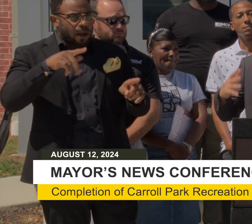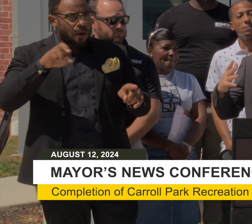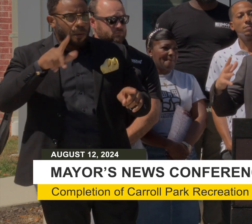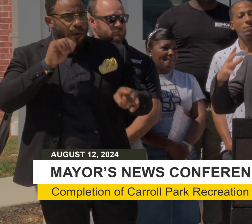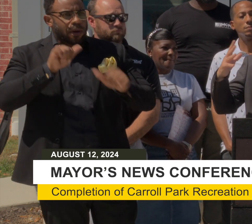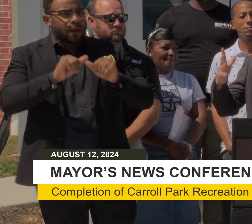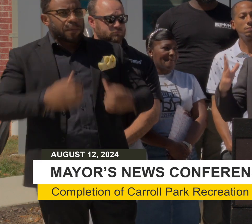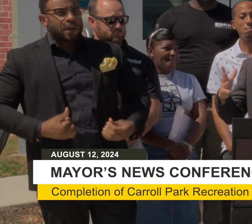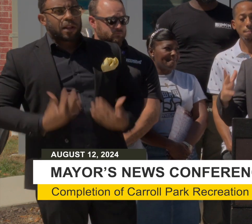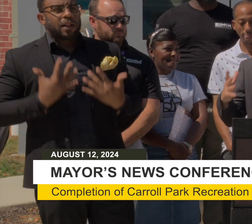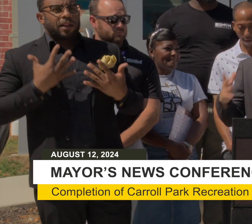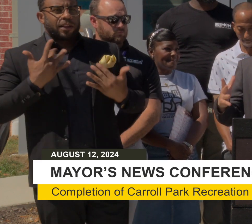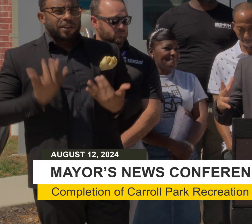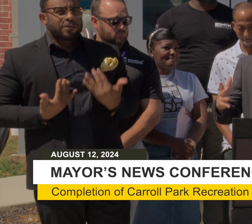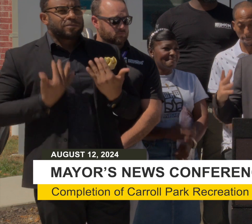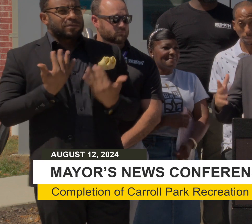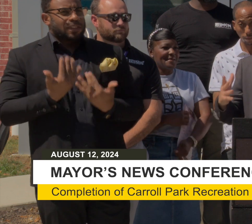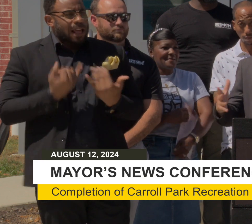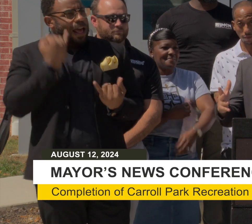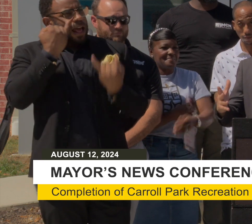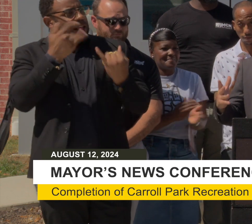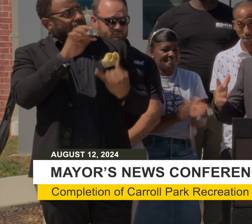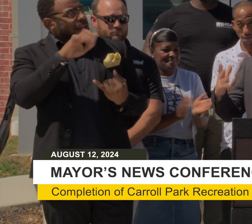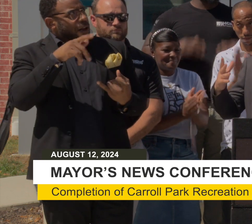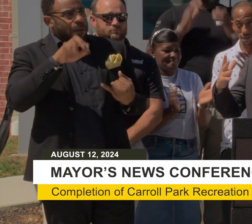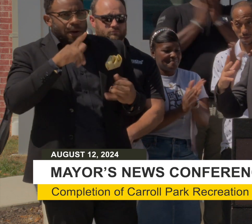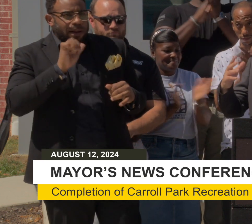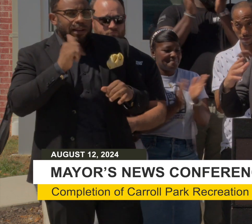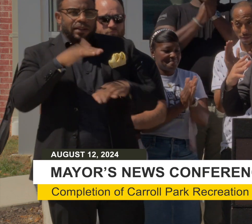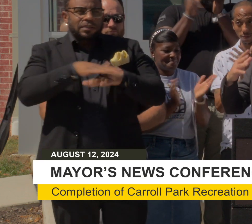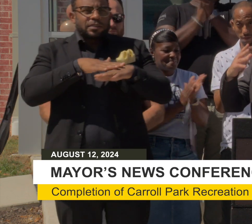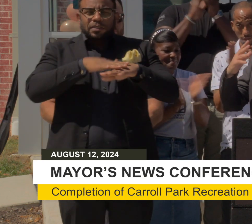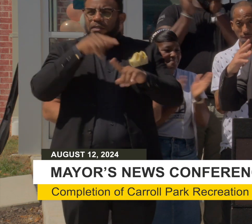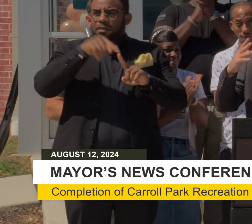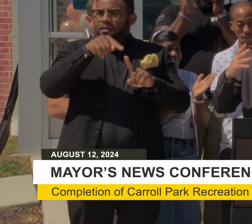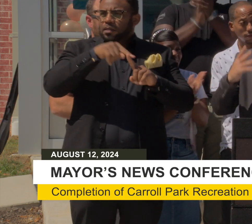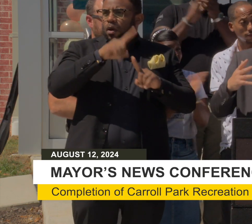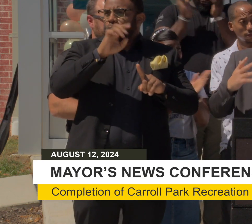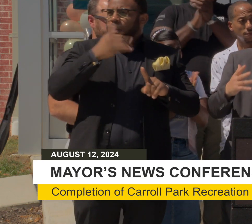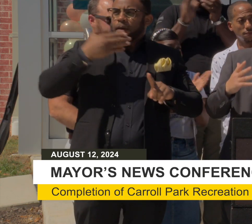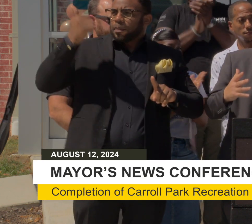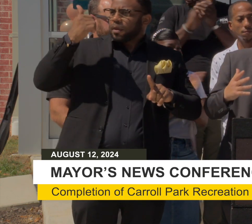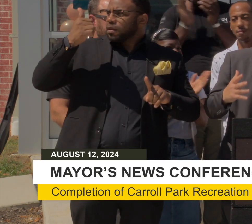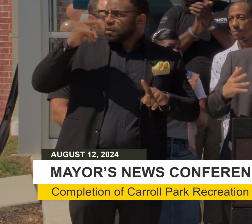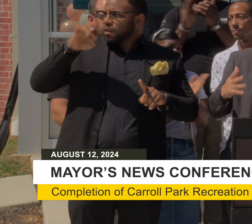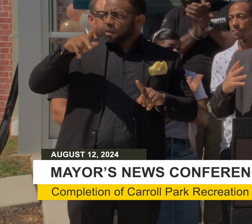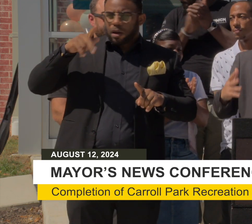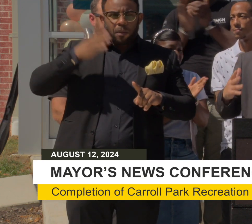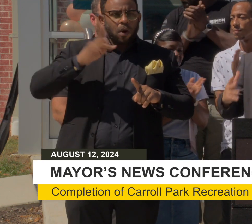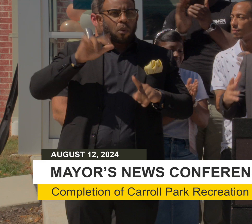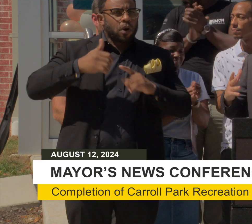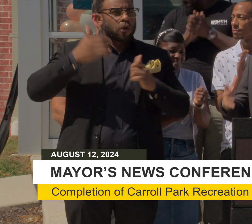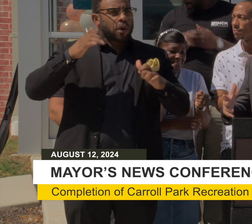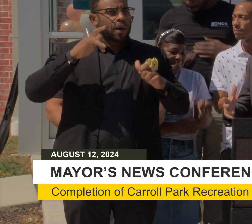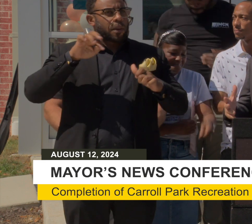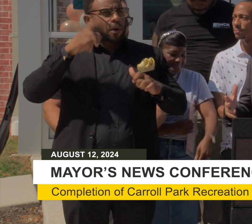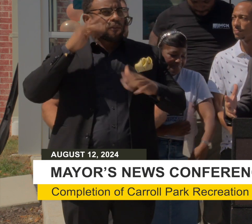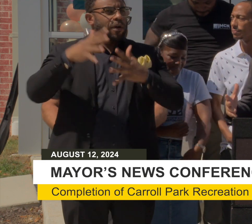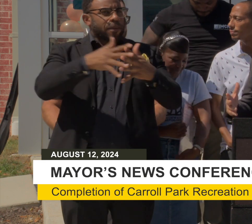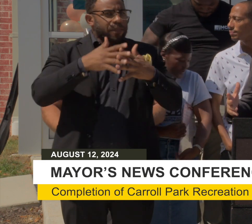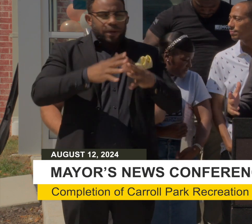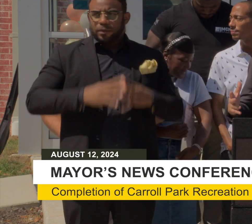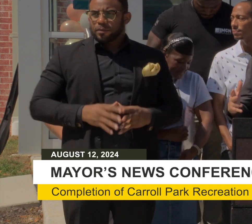have kept alive the flame of the idea that Carroll Park can be not just one of the great parks of Baltimore, but one of the great parks of